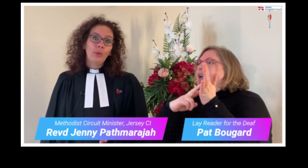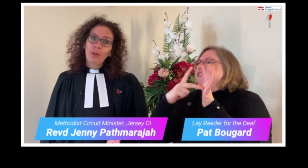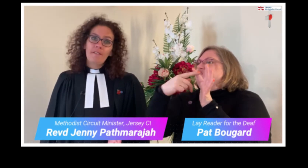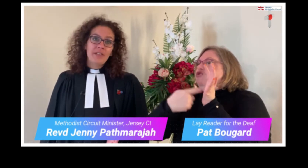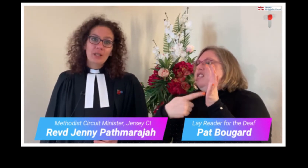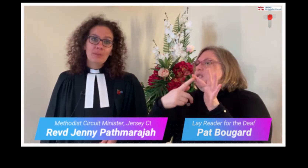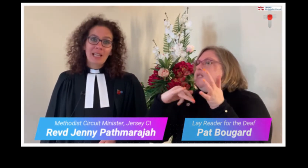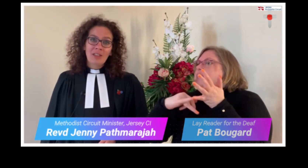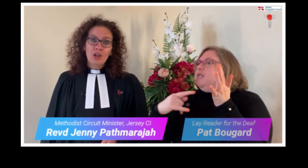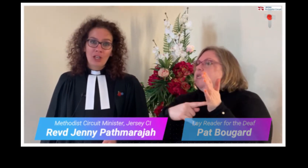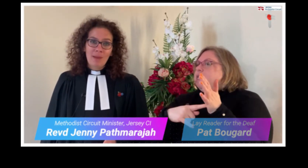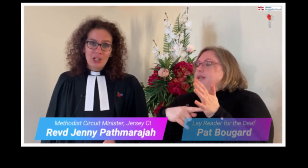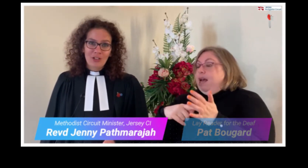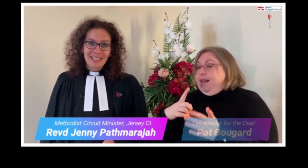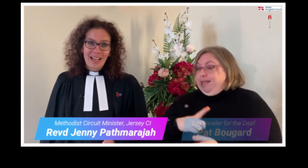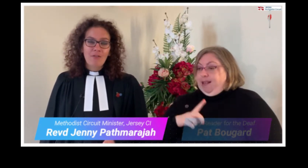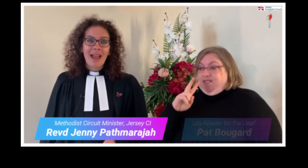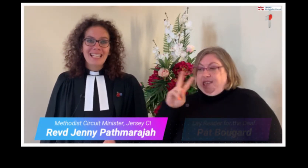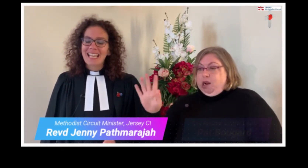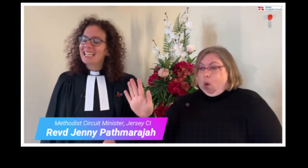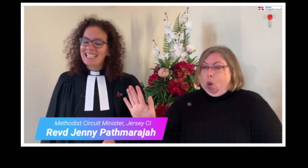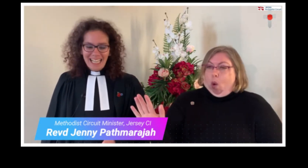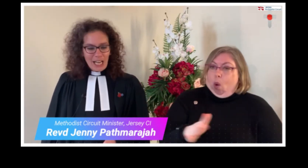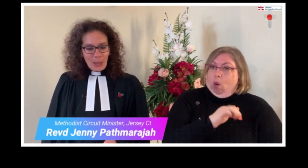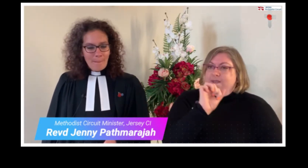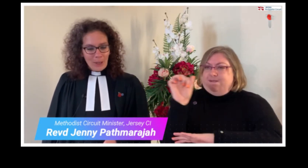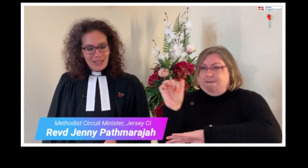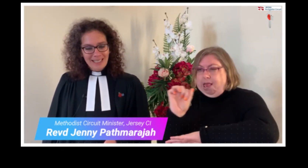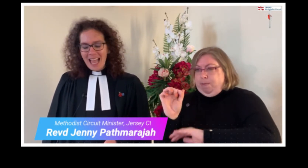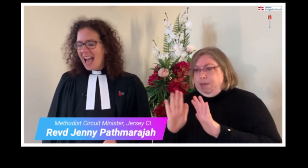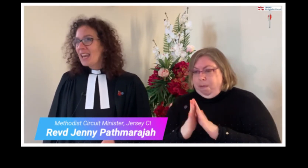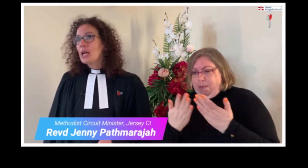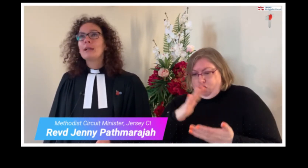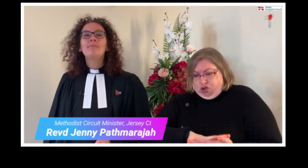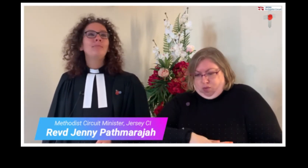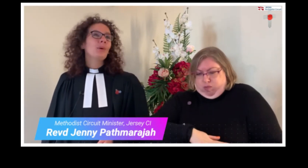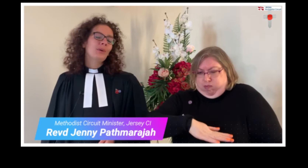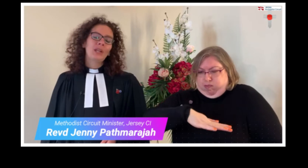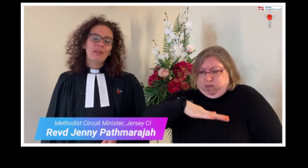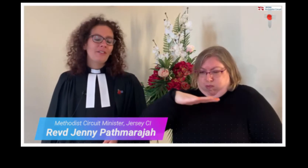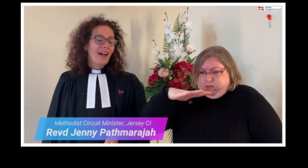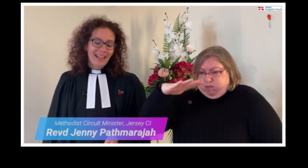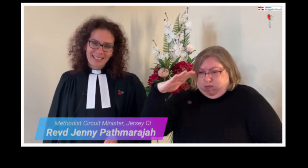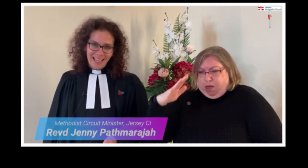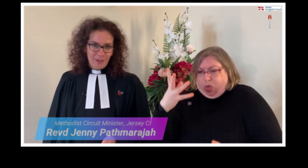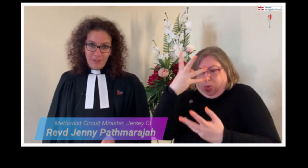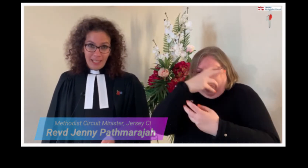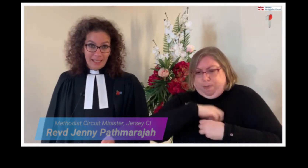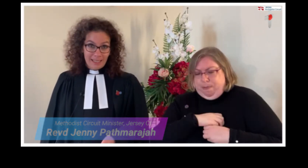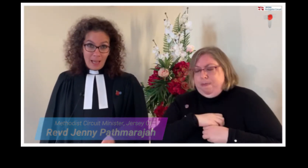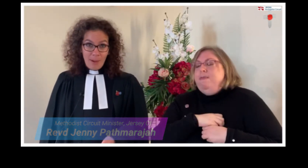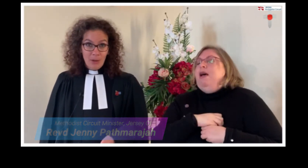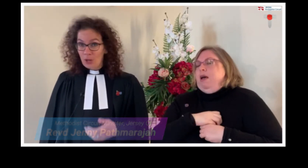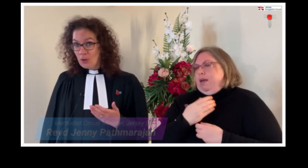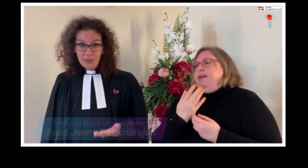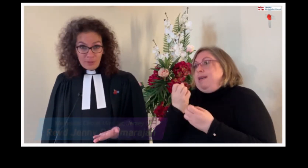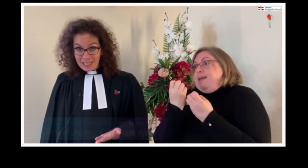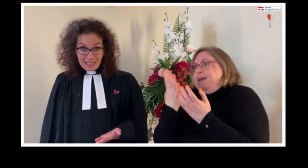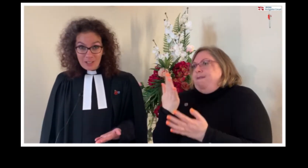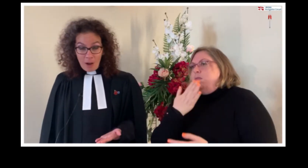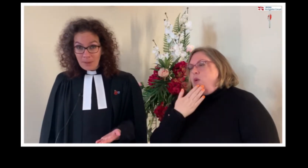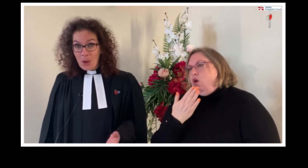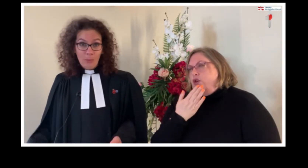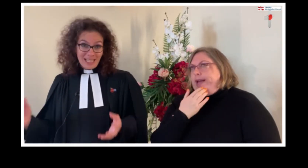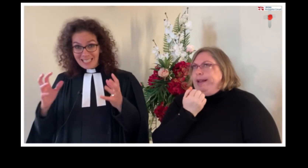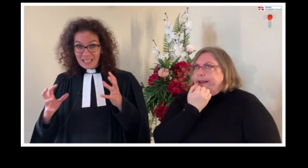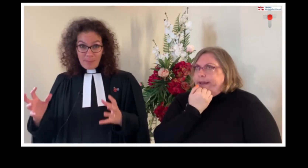I've seen all the films and the documentaries, I've read a gazillion books, and I can bore you with facts and figures about who's